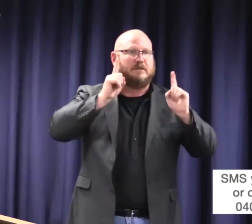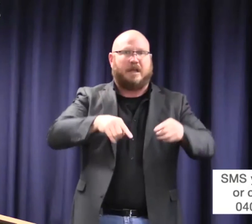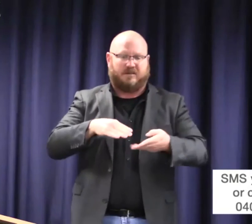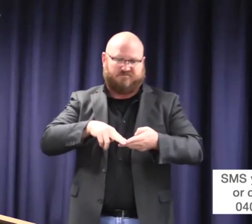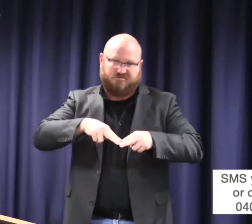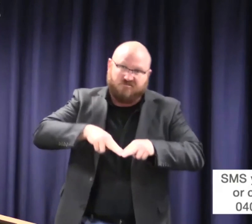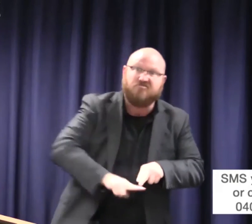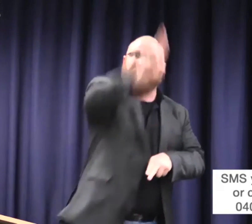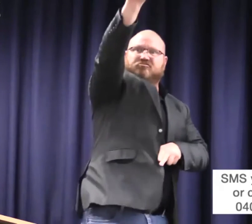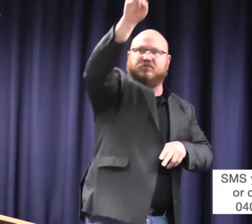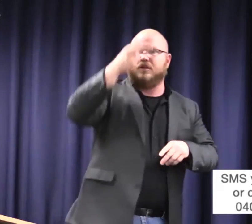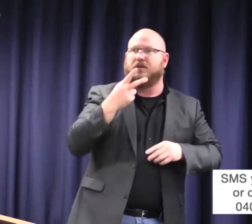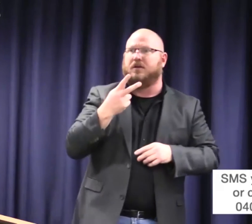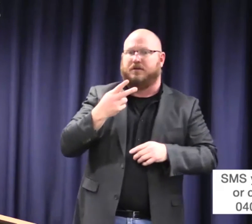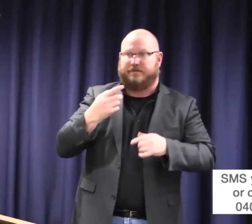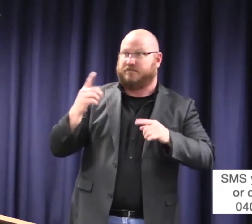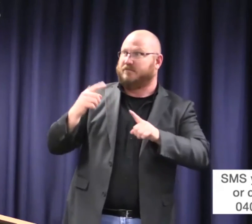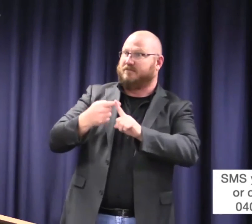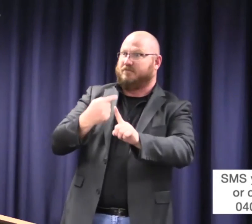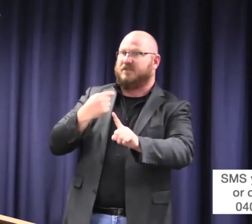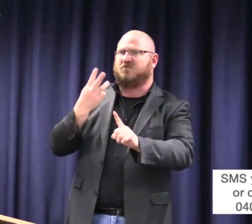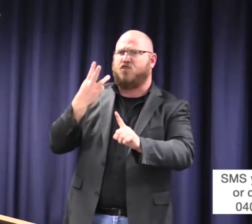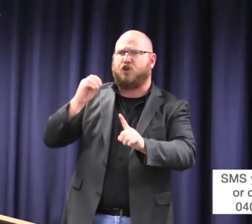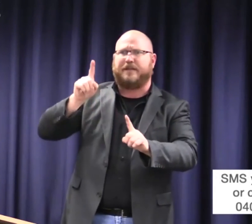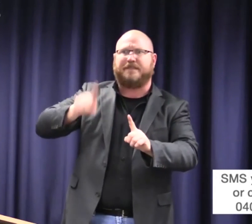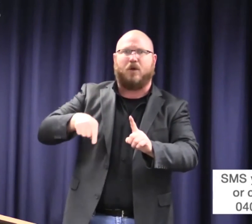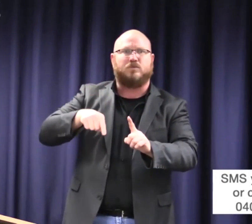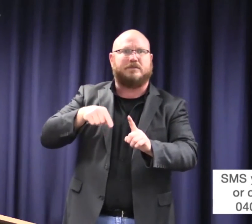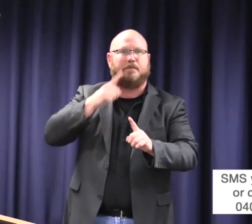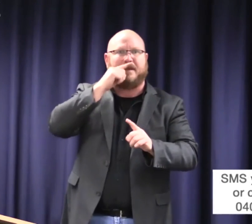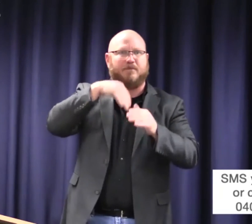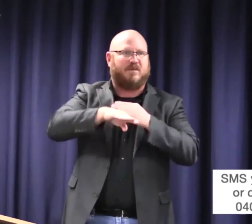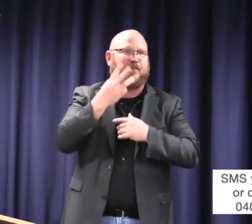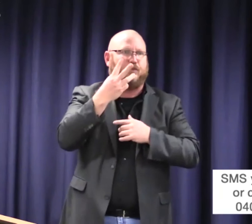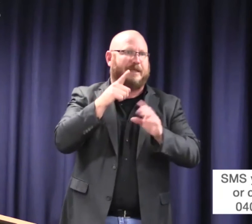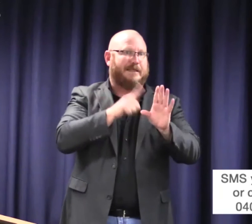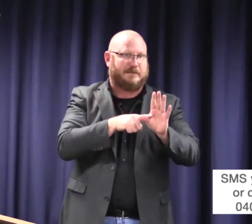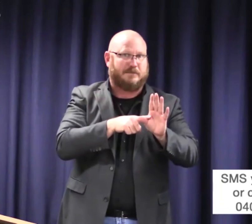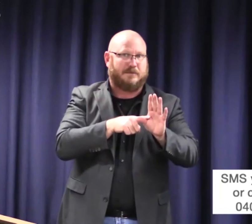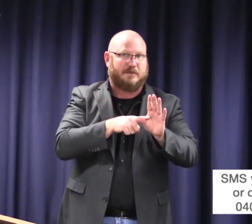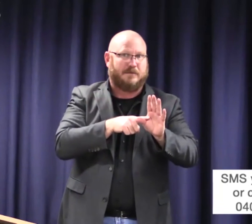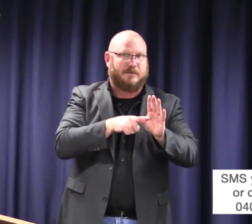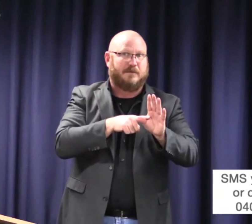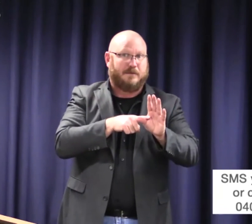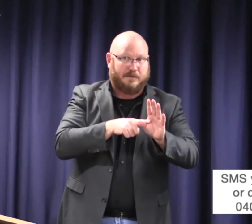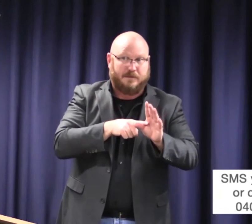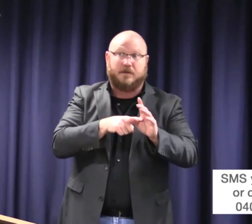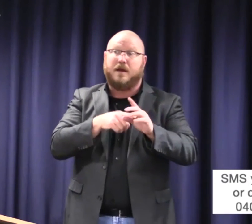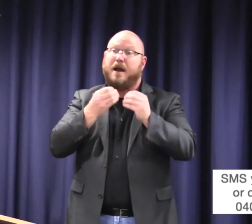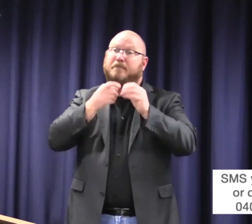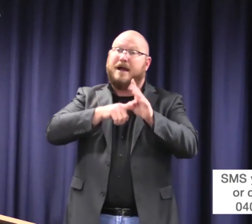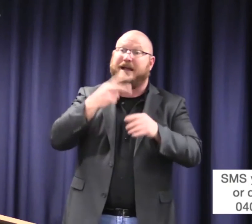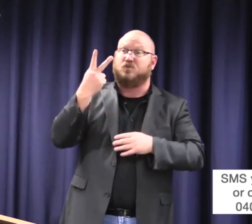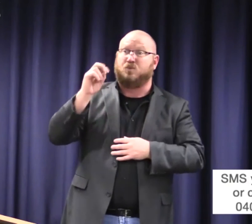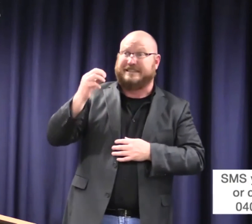now that the NDIS is going to start ramping up its rollout. There are 30,000 people